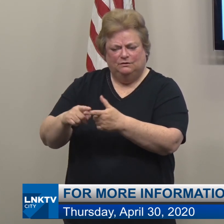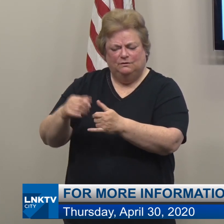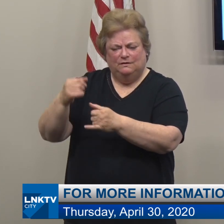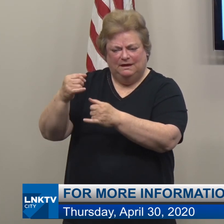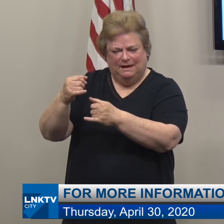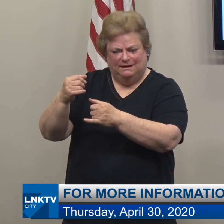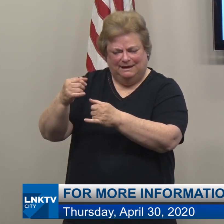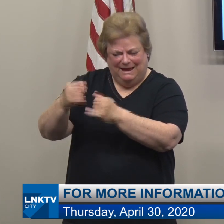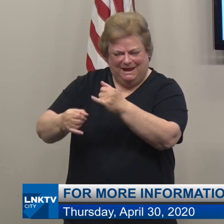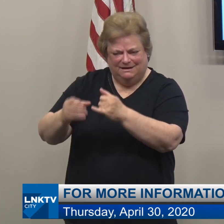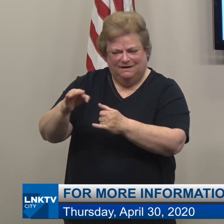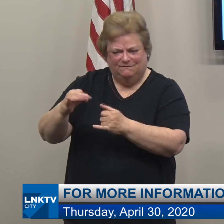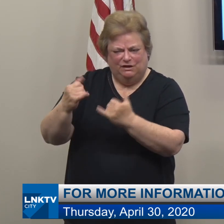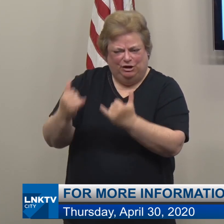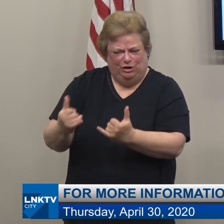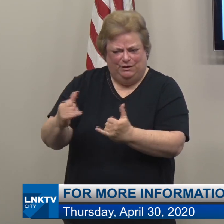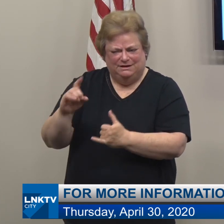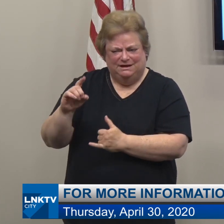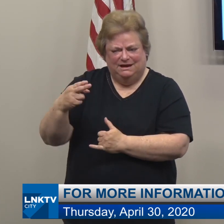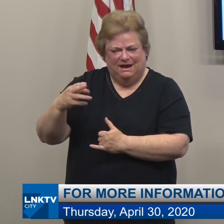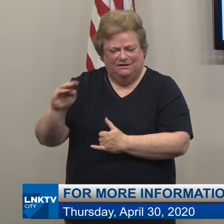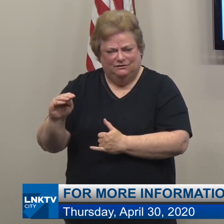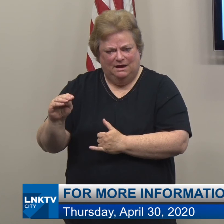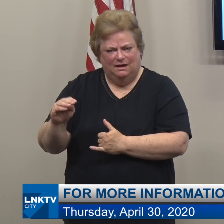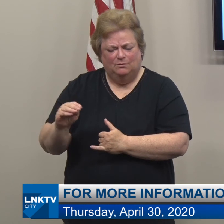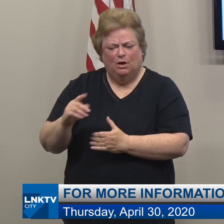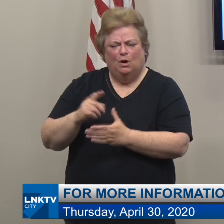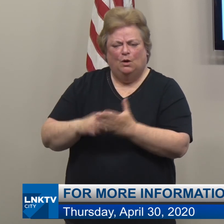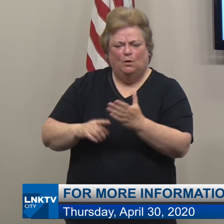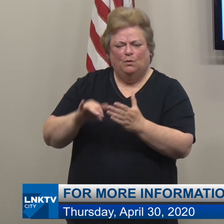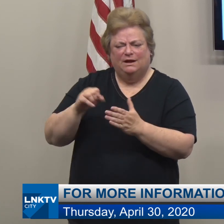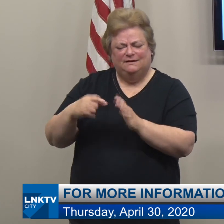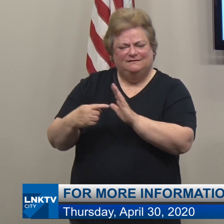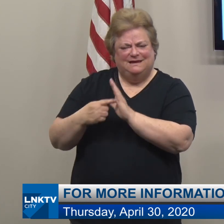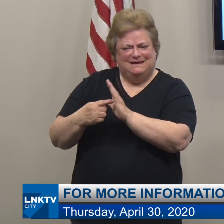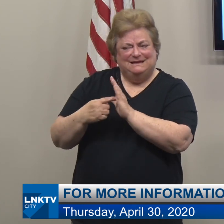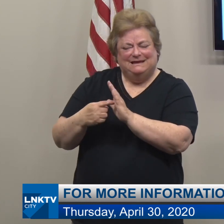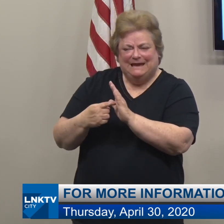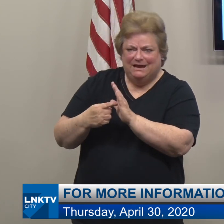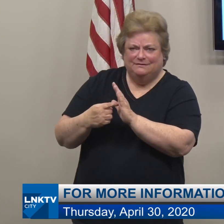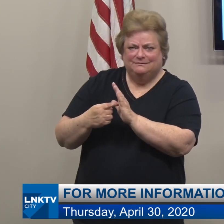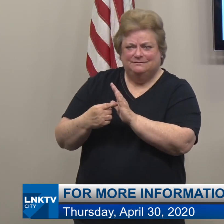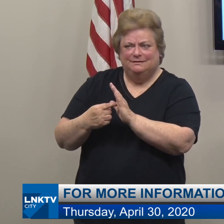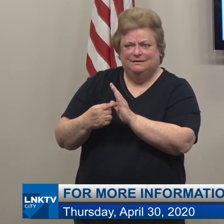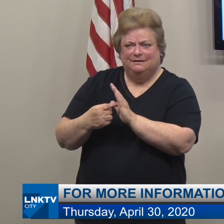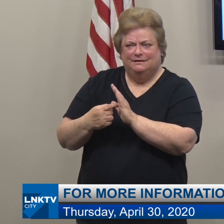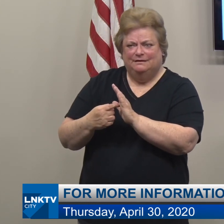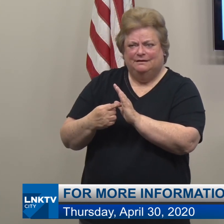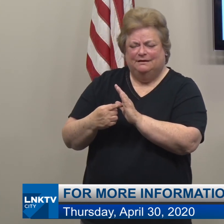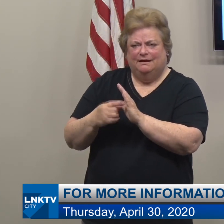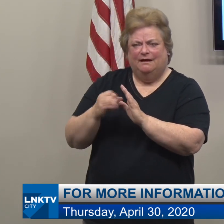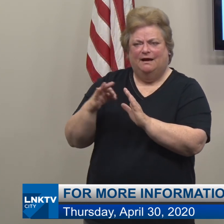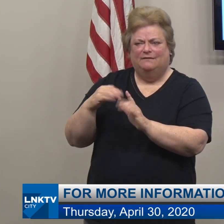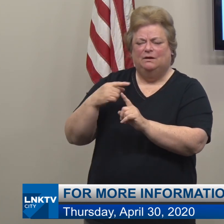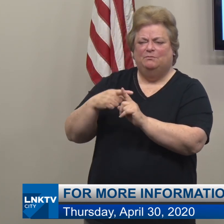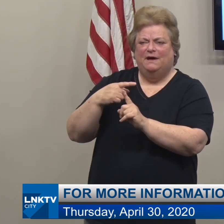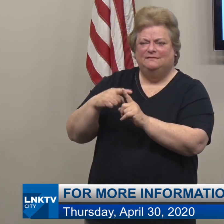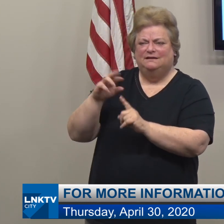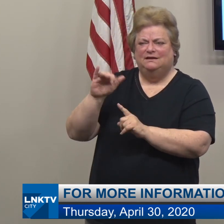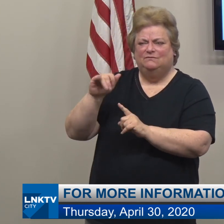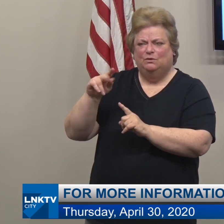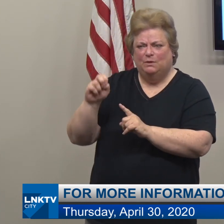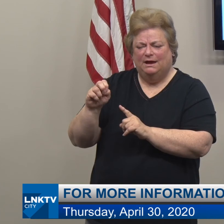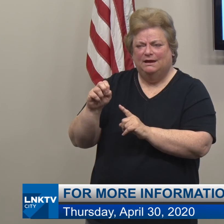BHM, what is a benchmark or what is an indication of a positivity rate